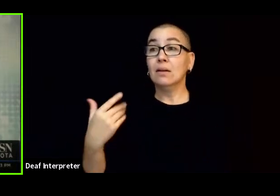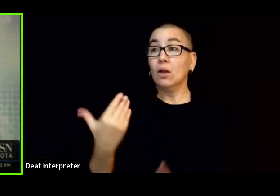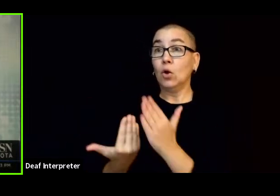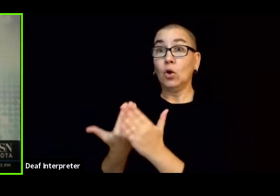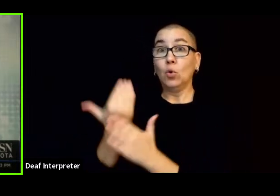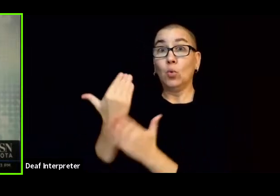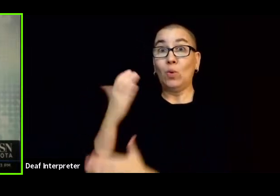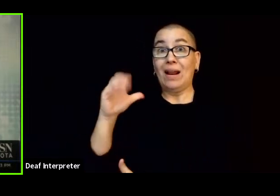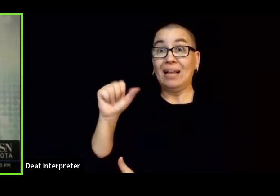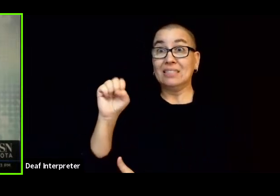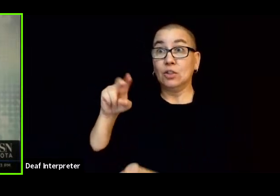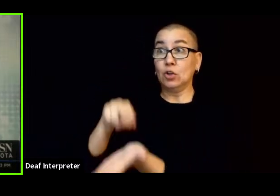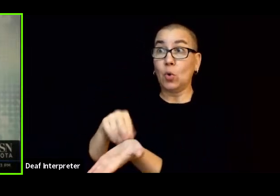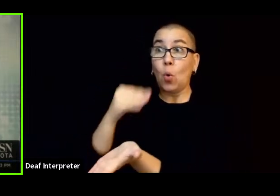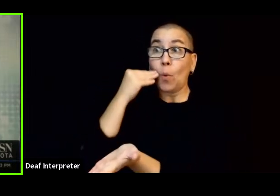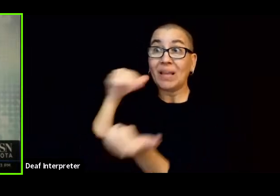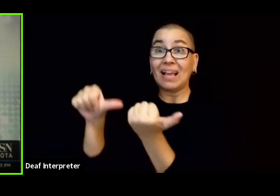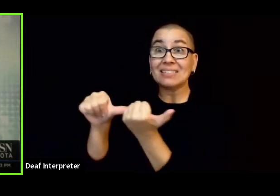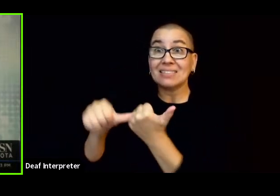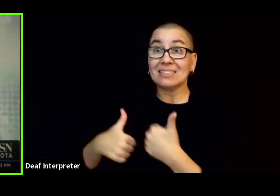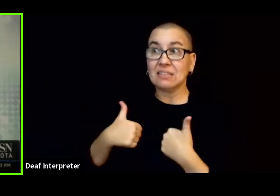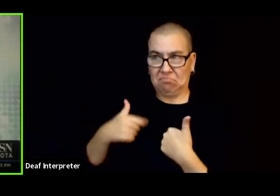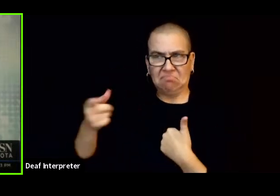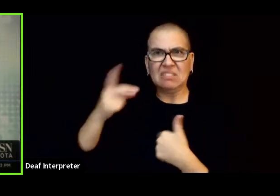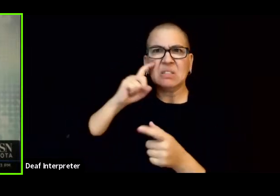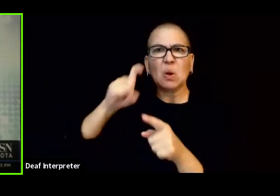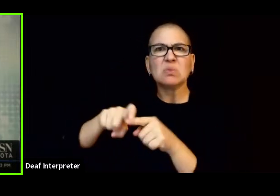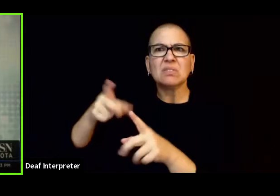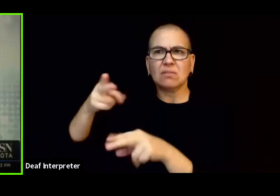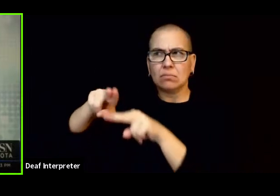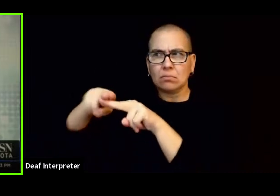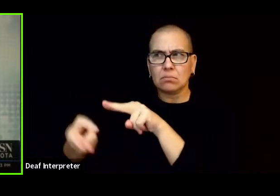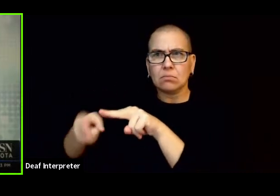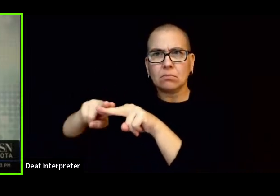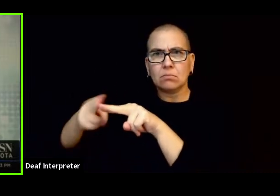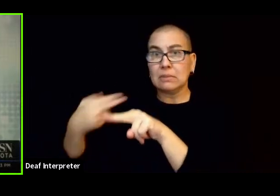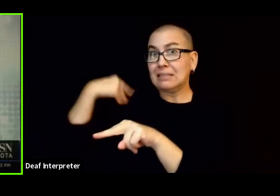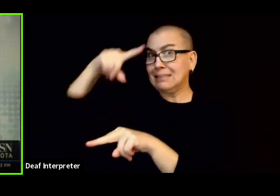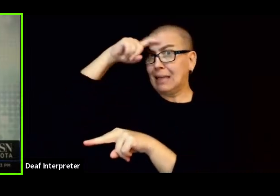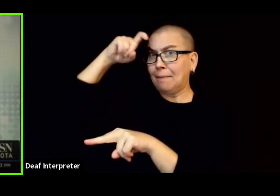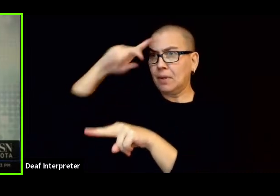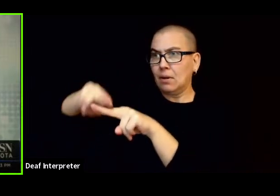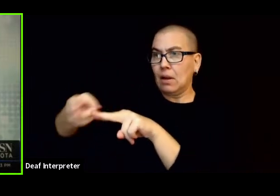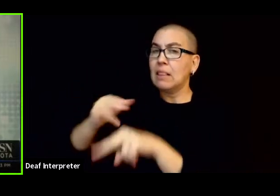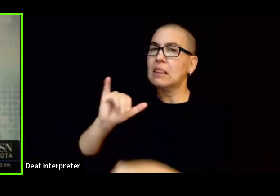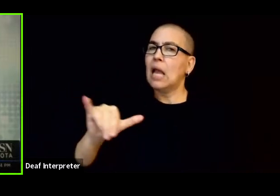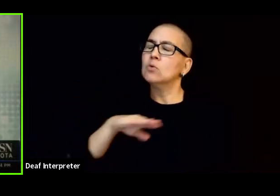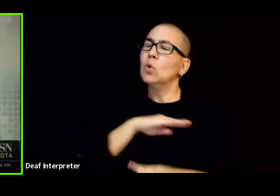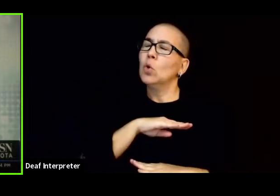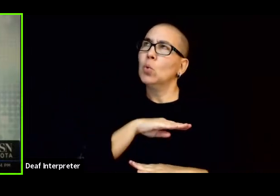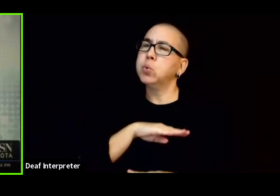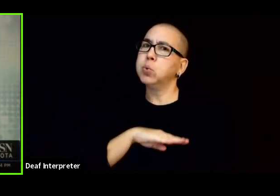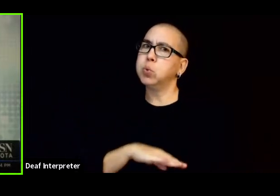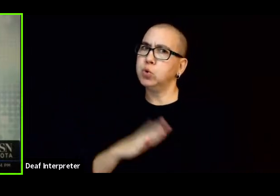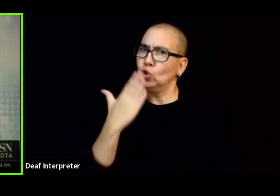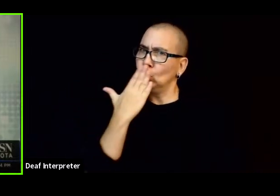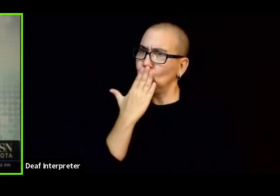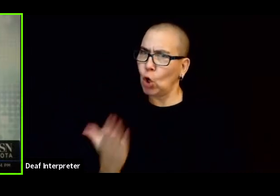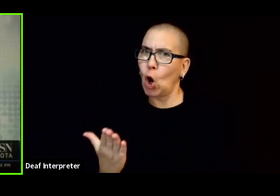slowed significantly over the summer, but we are concerned to see that activity has been increasing amid the overall increase in the